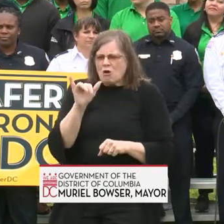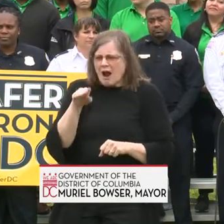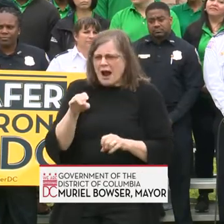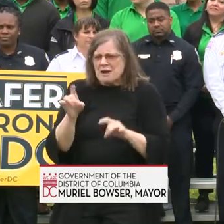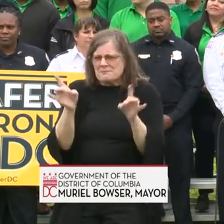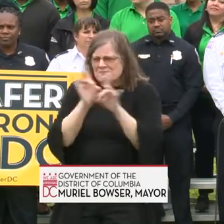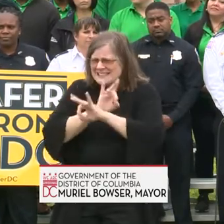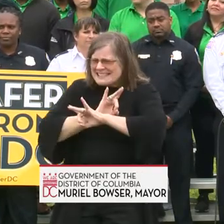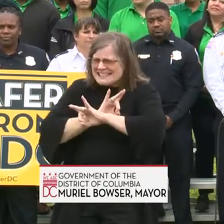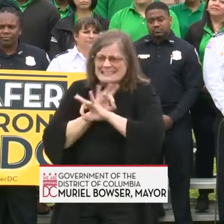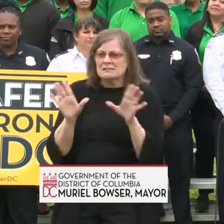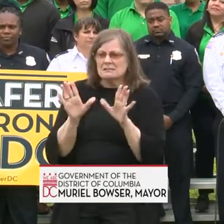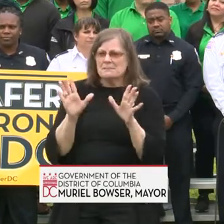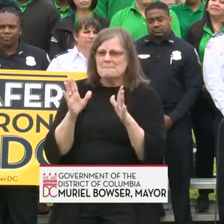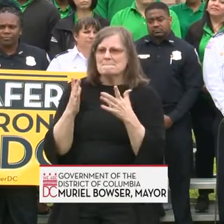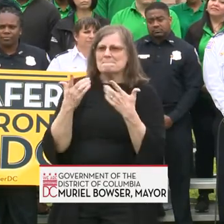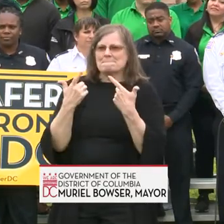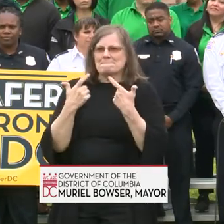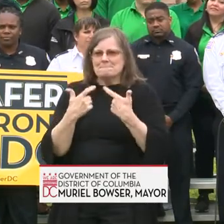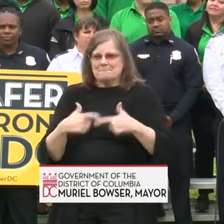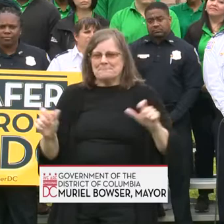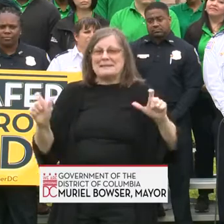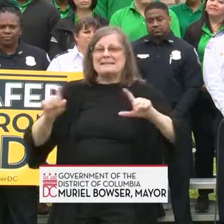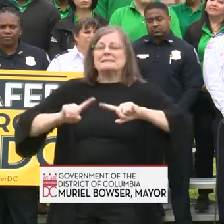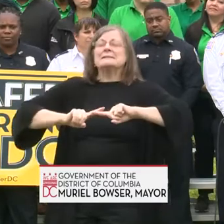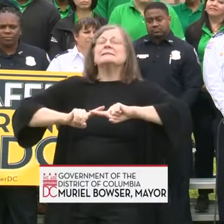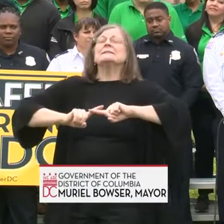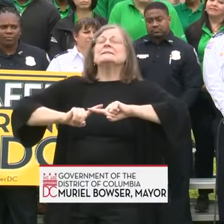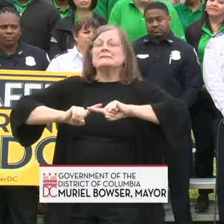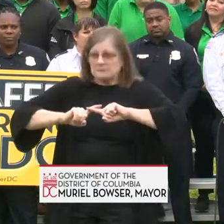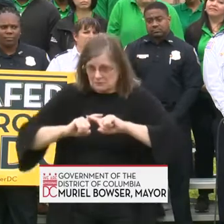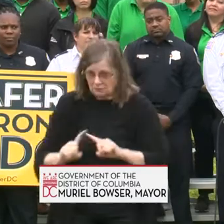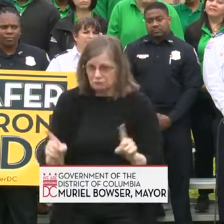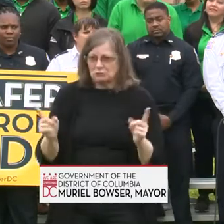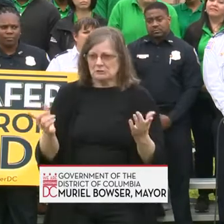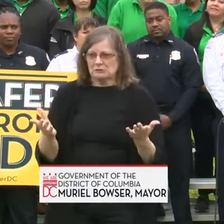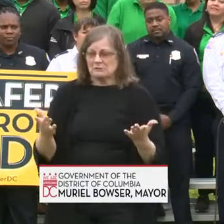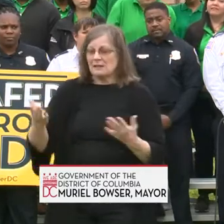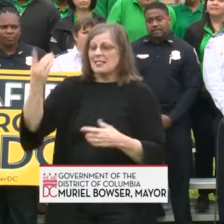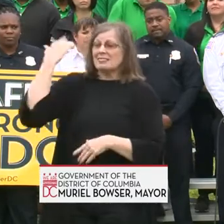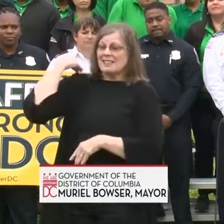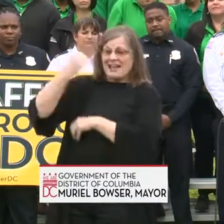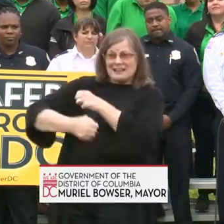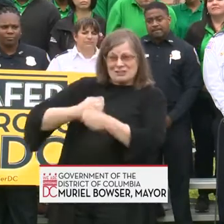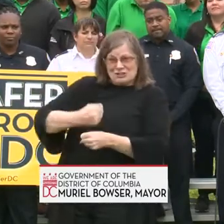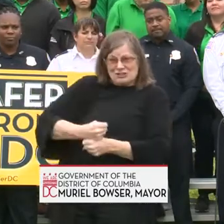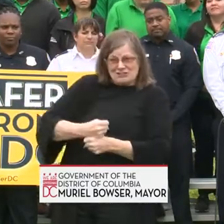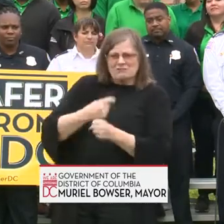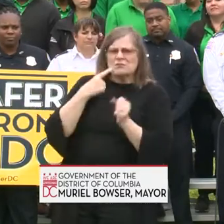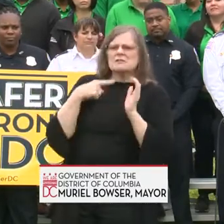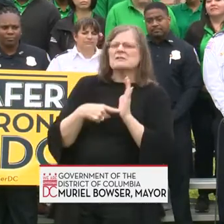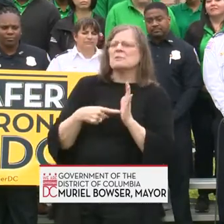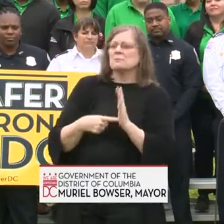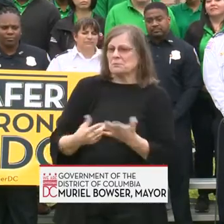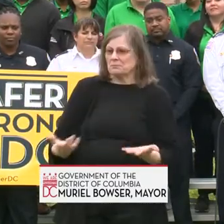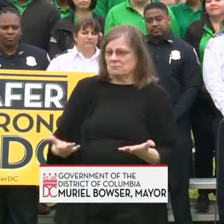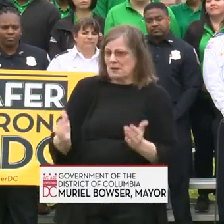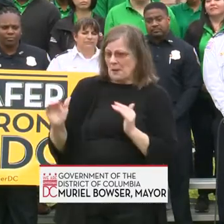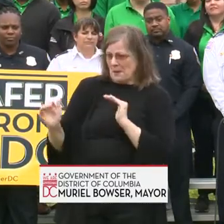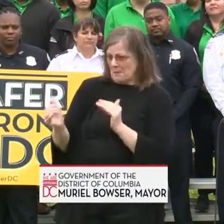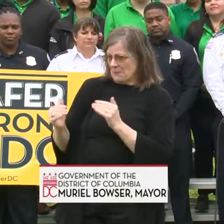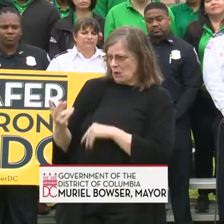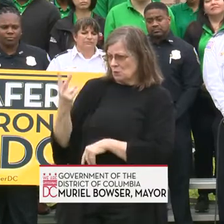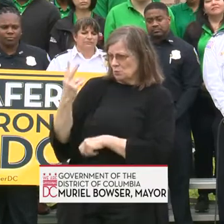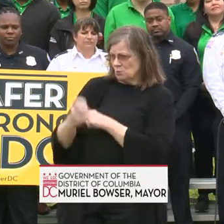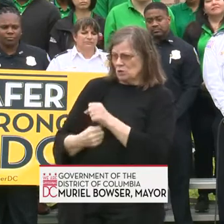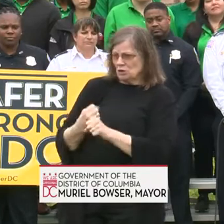significant difference. Last year, for example, Compared to the previous summer, our